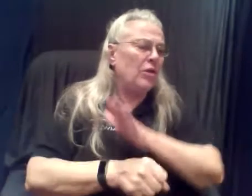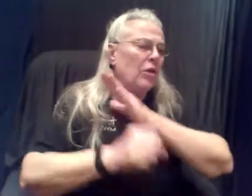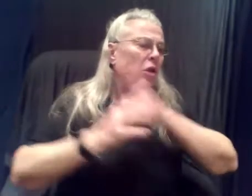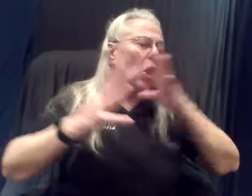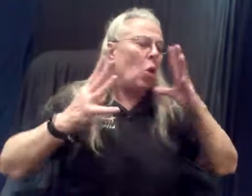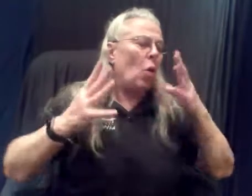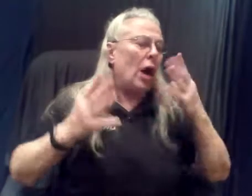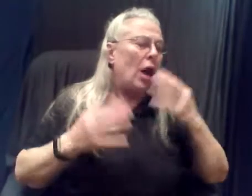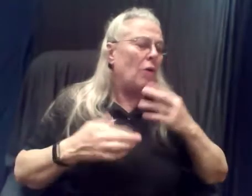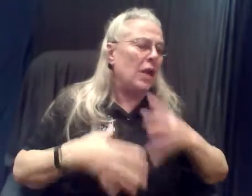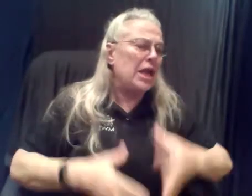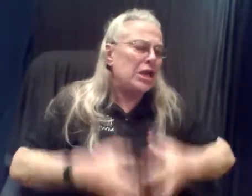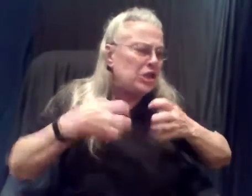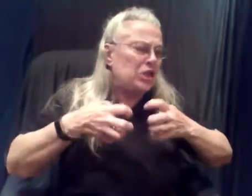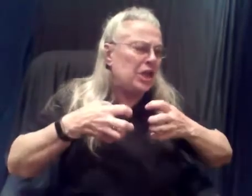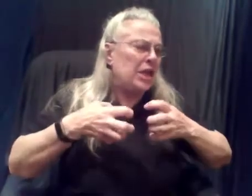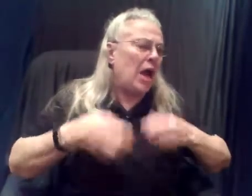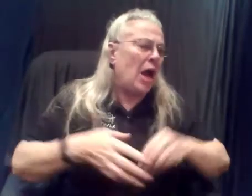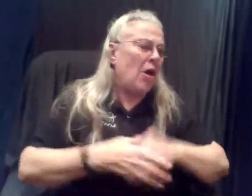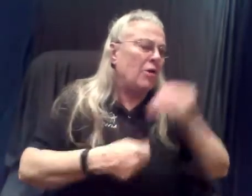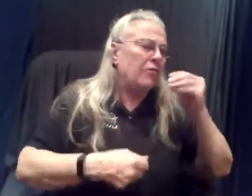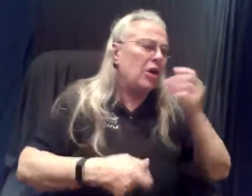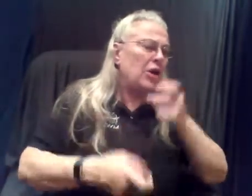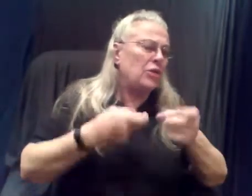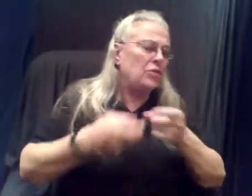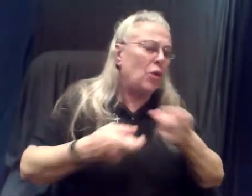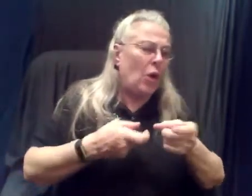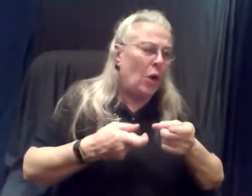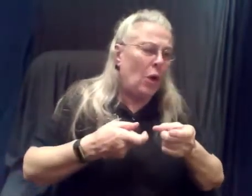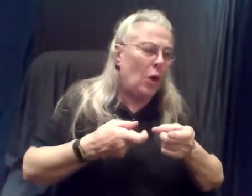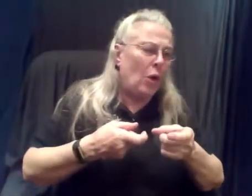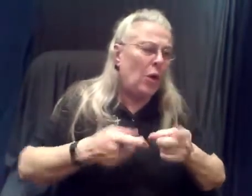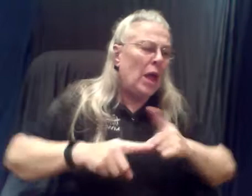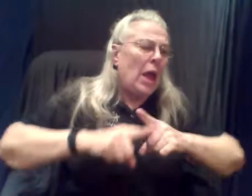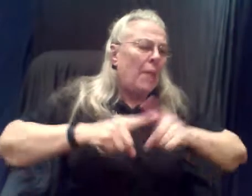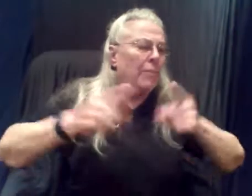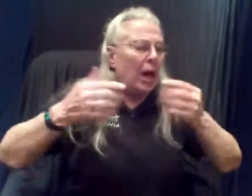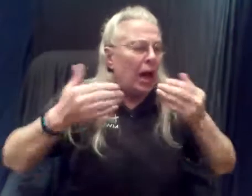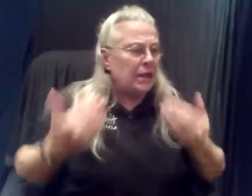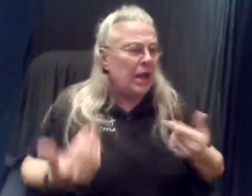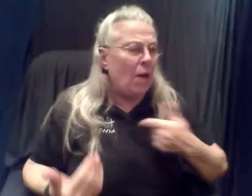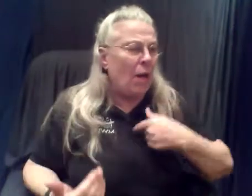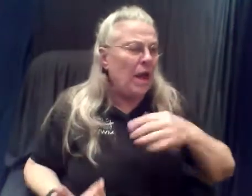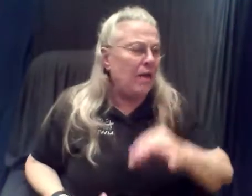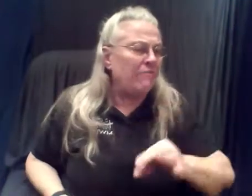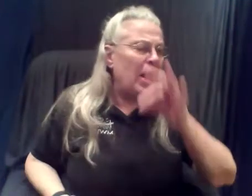peaceful while raging out of control. But now I have found